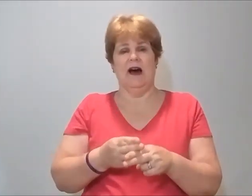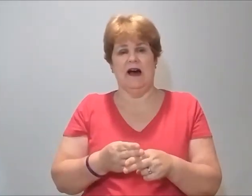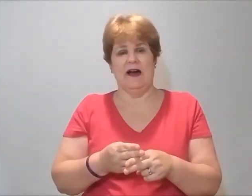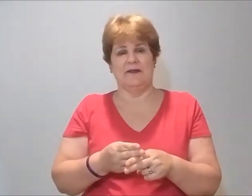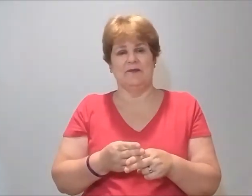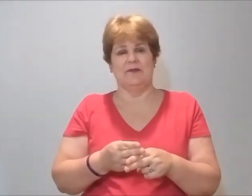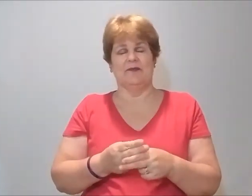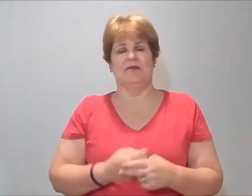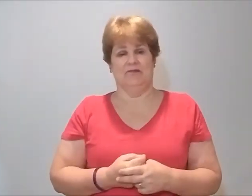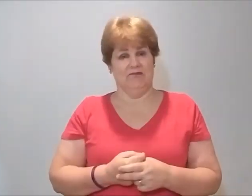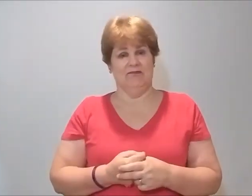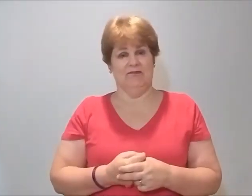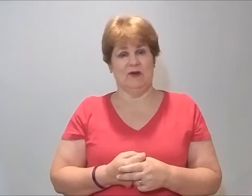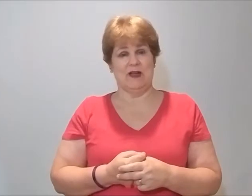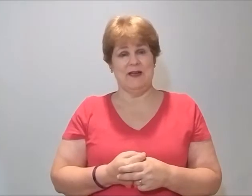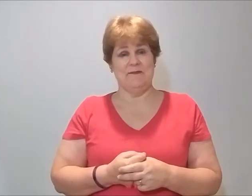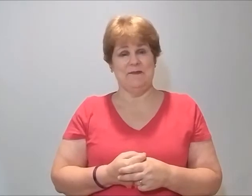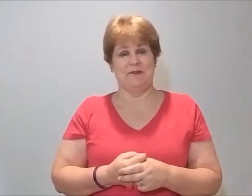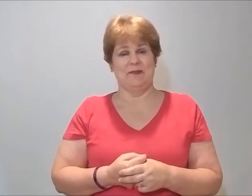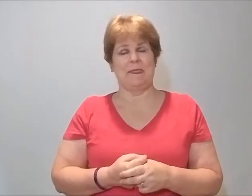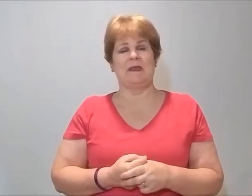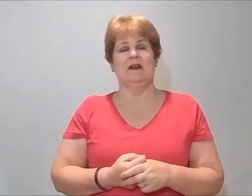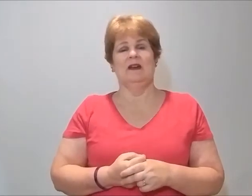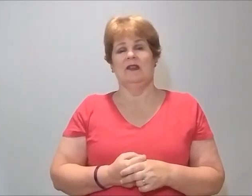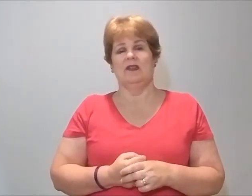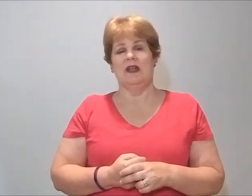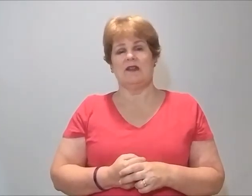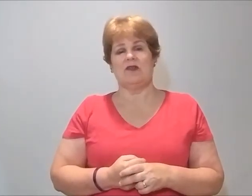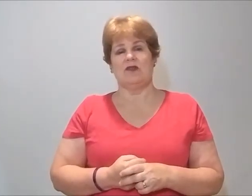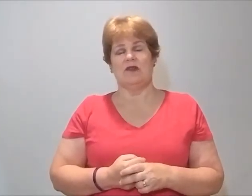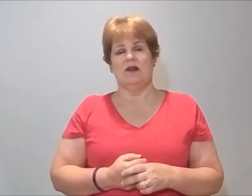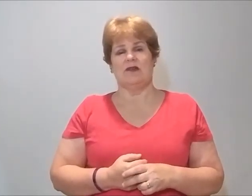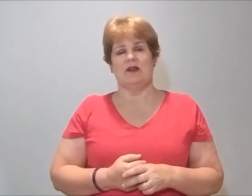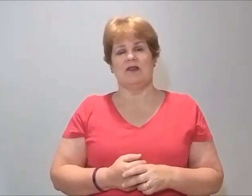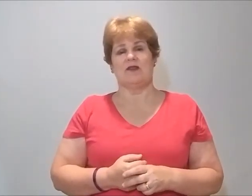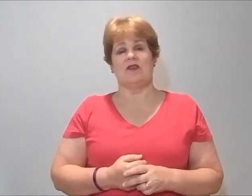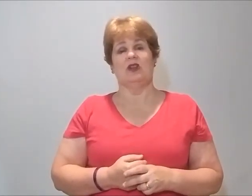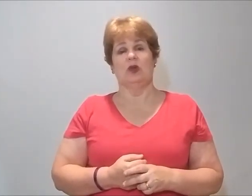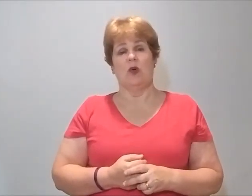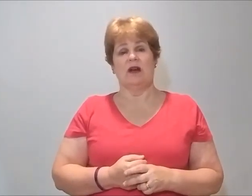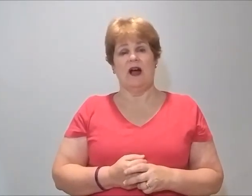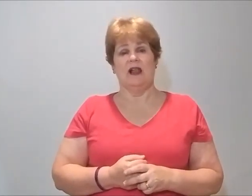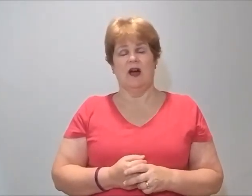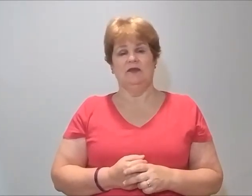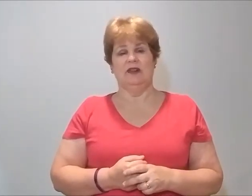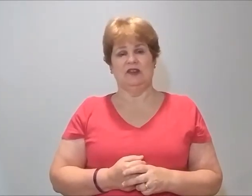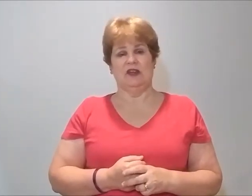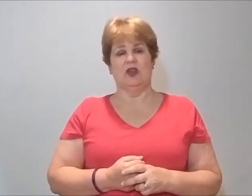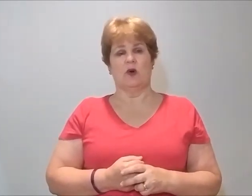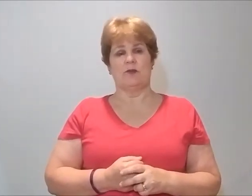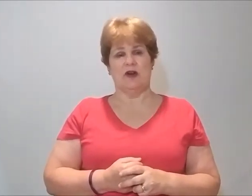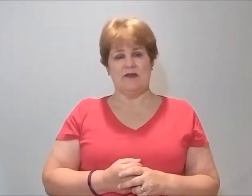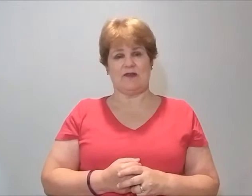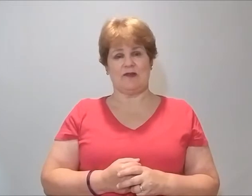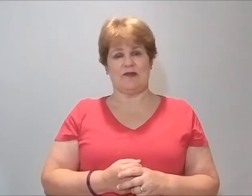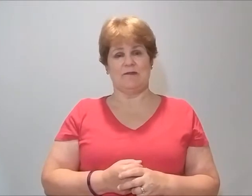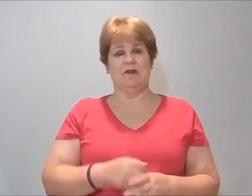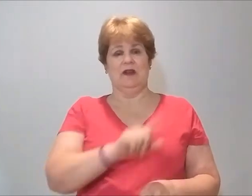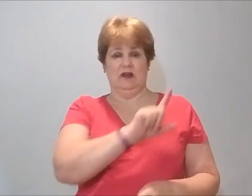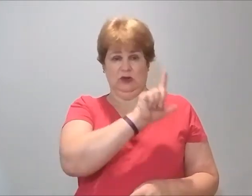high. Okay? The next sentence is, Lord, I love to sing your praises. Lord,